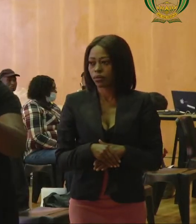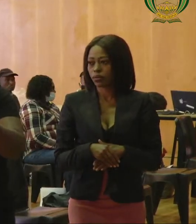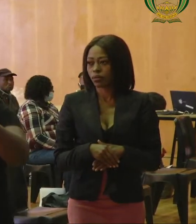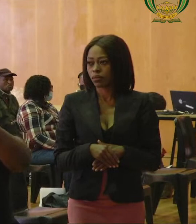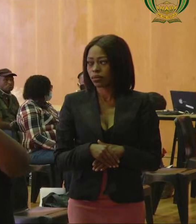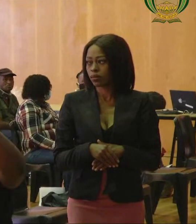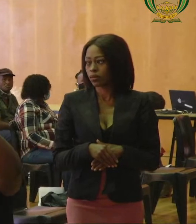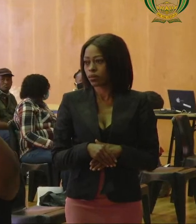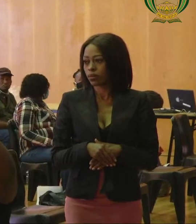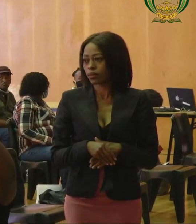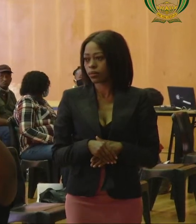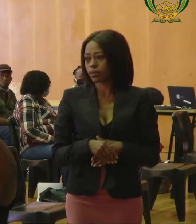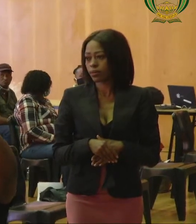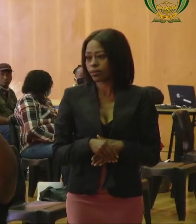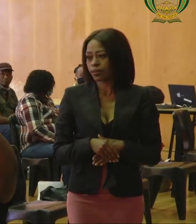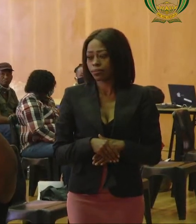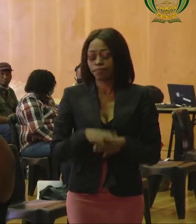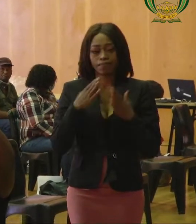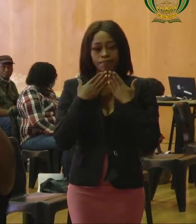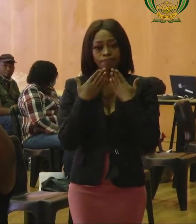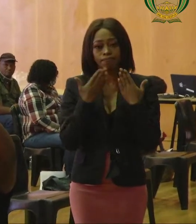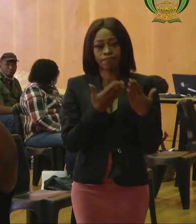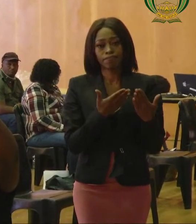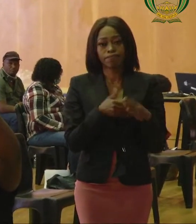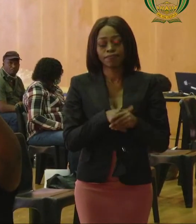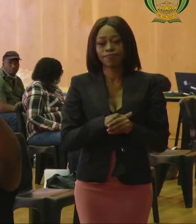Thank you. Next.